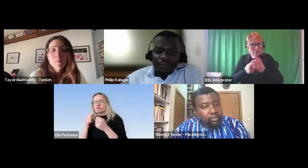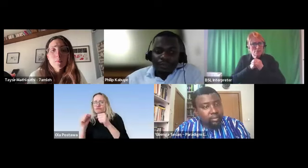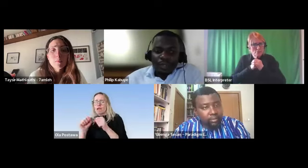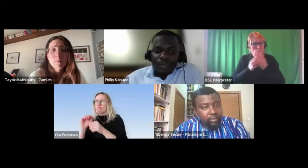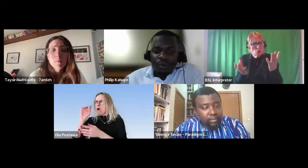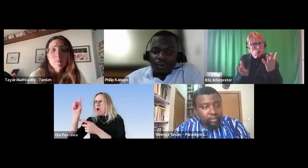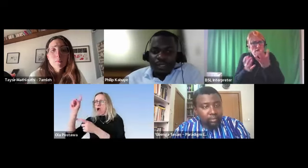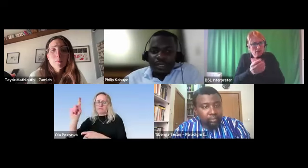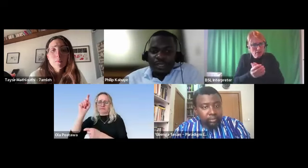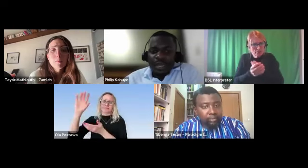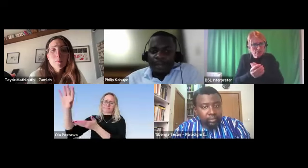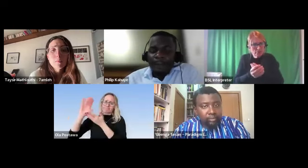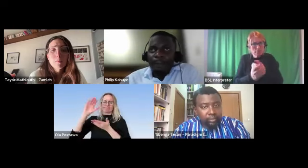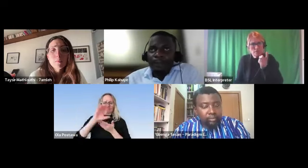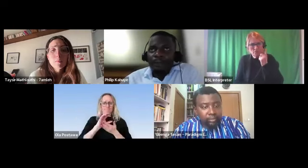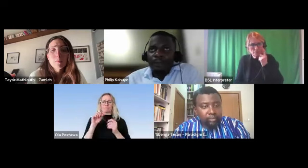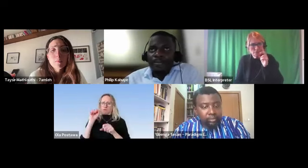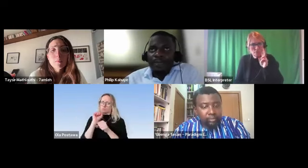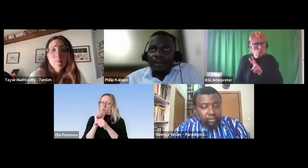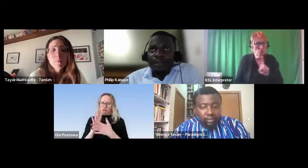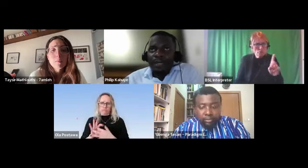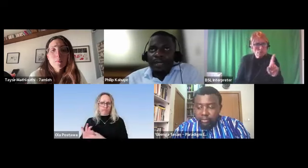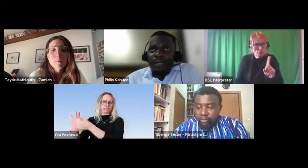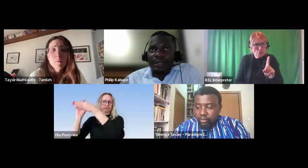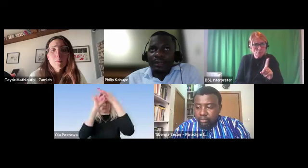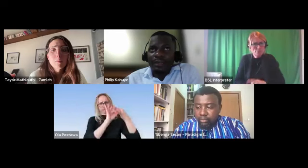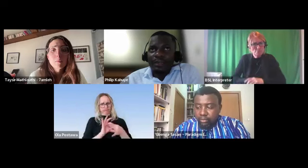eye on